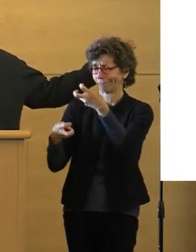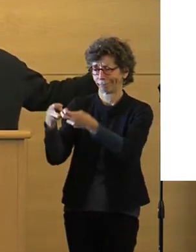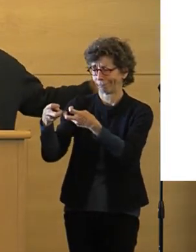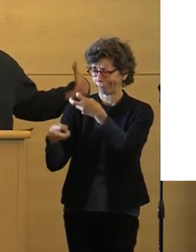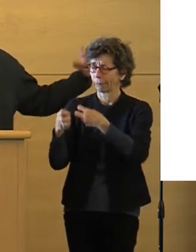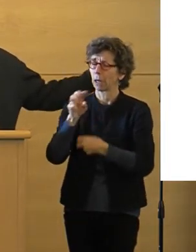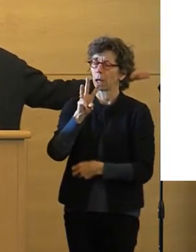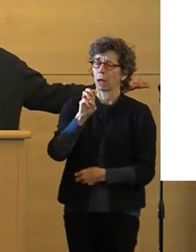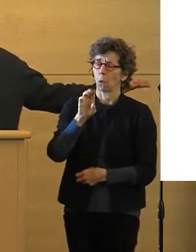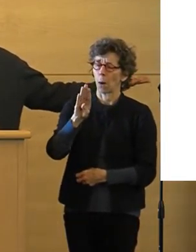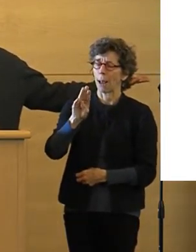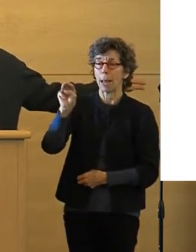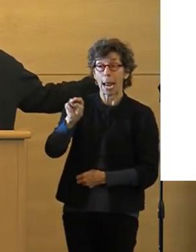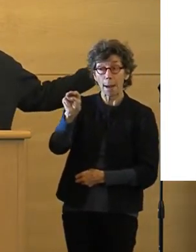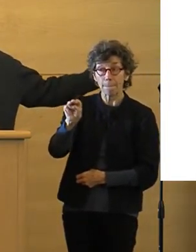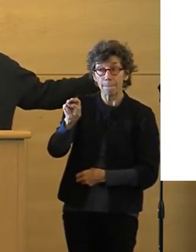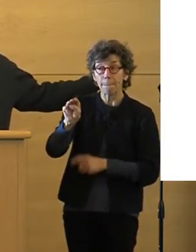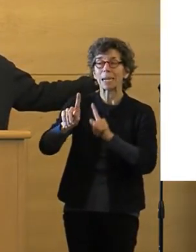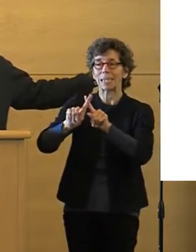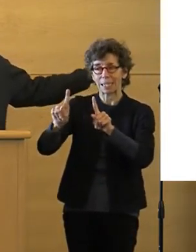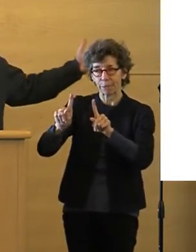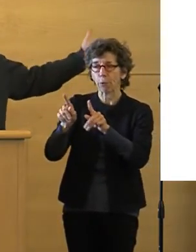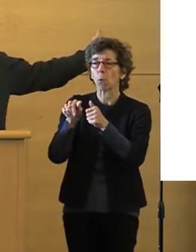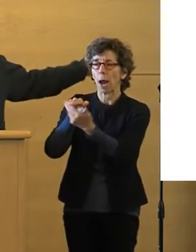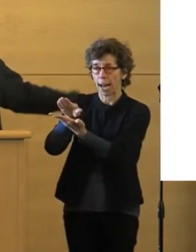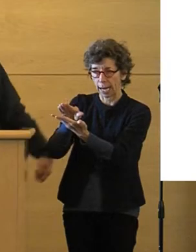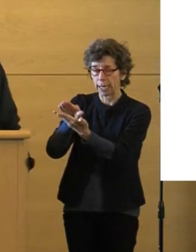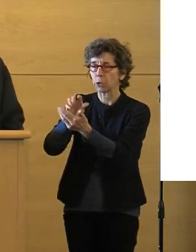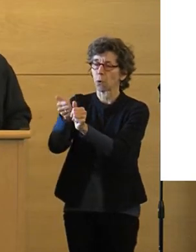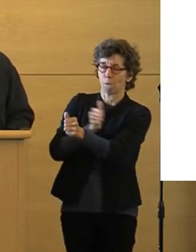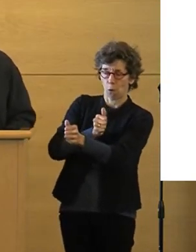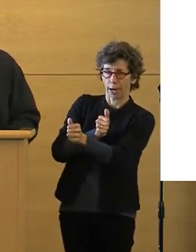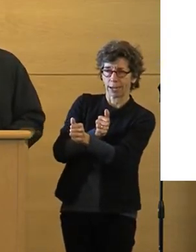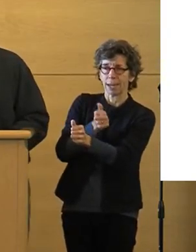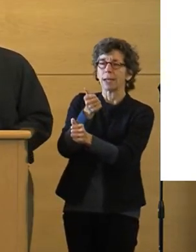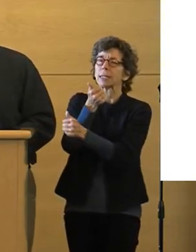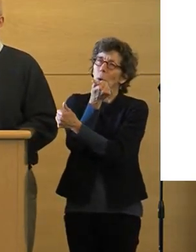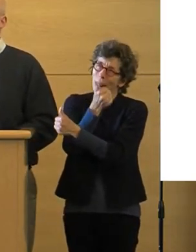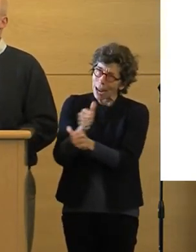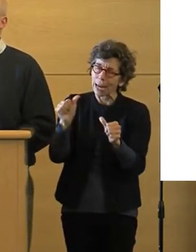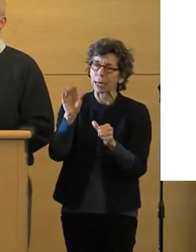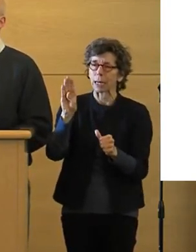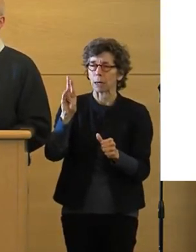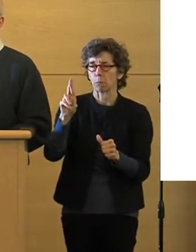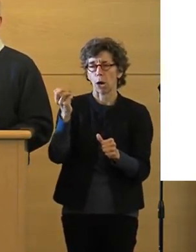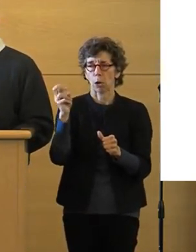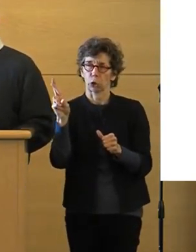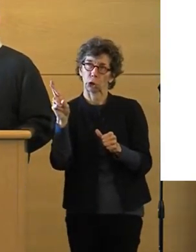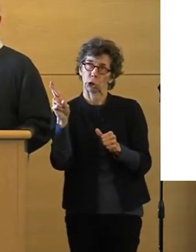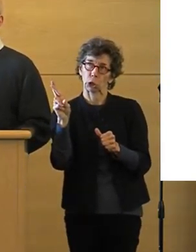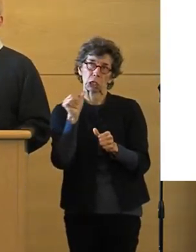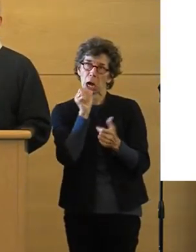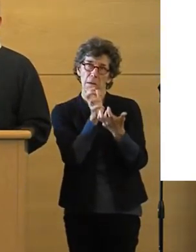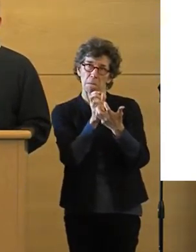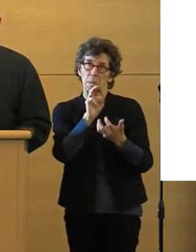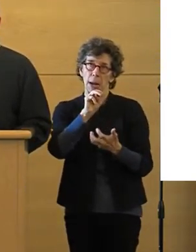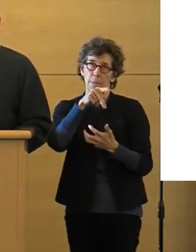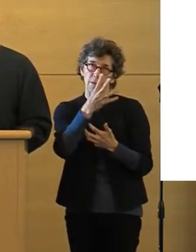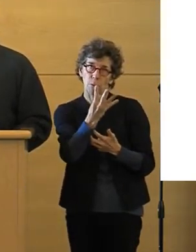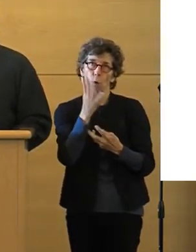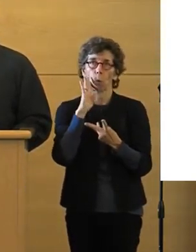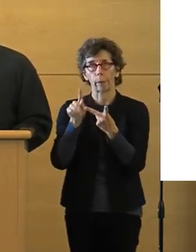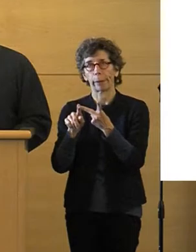MP4. And Mozilla with Firefox and Opera said, no, we're not going to support MP4. There are licensing